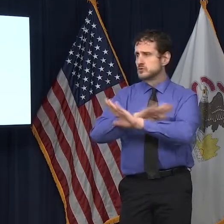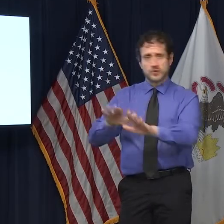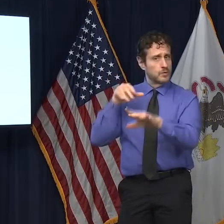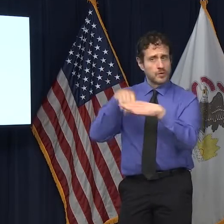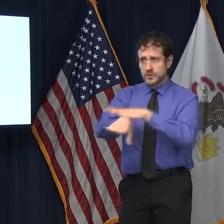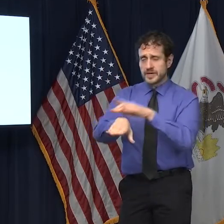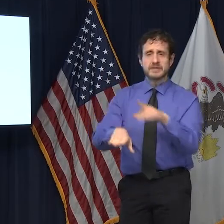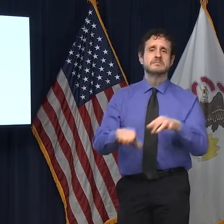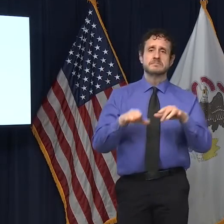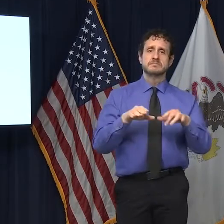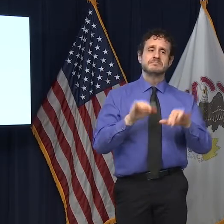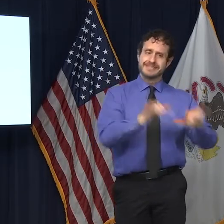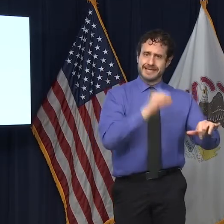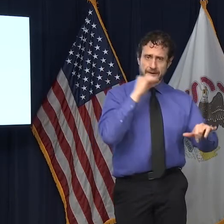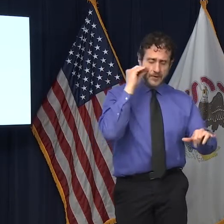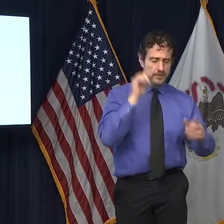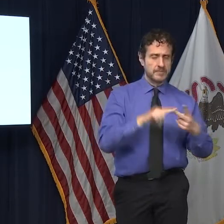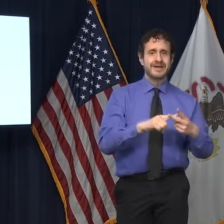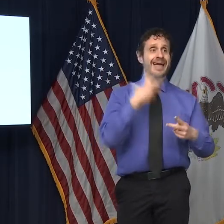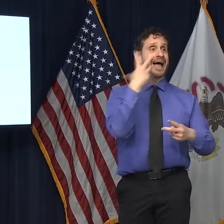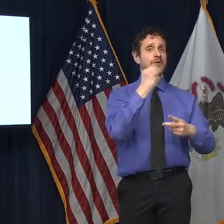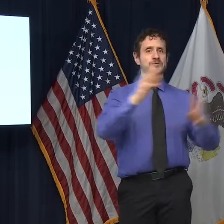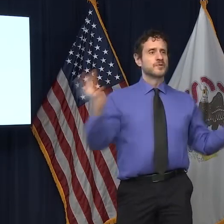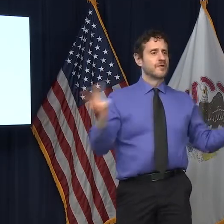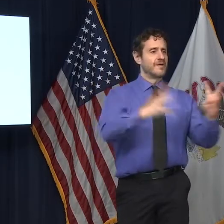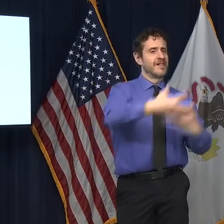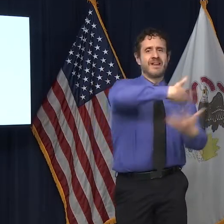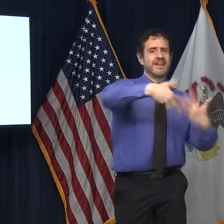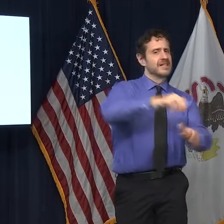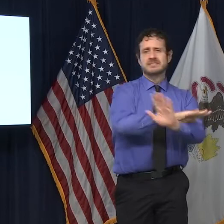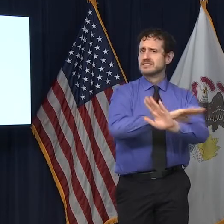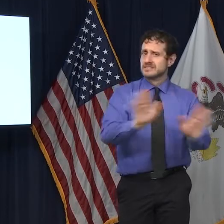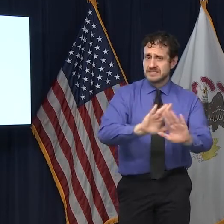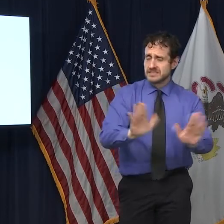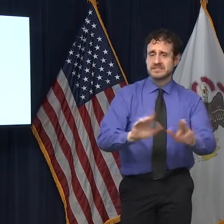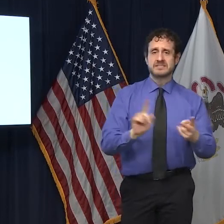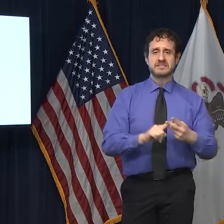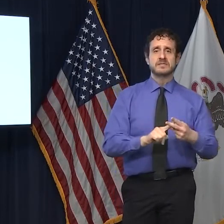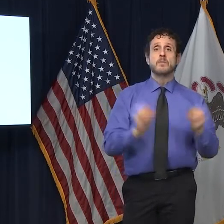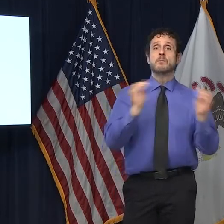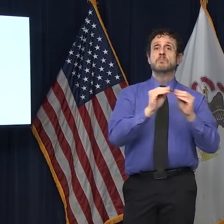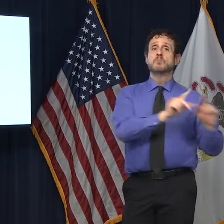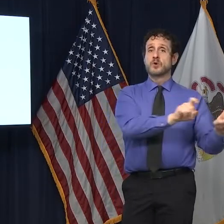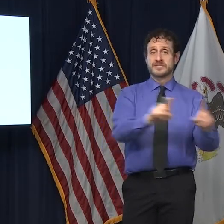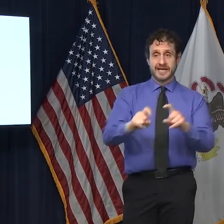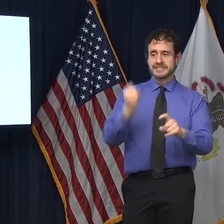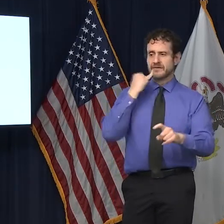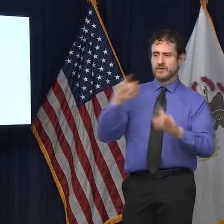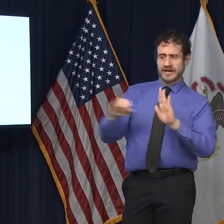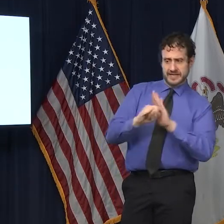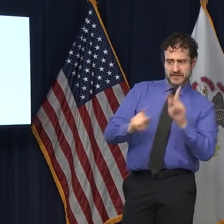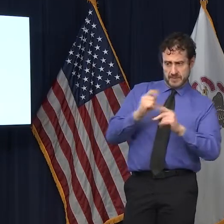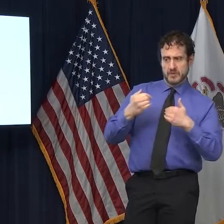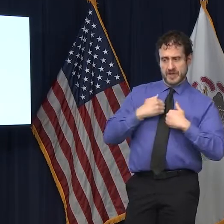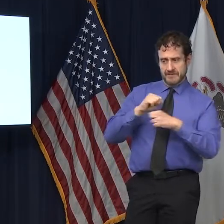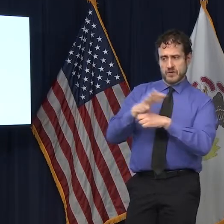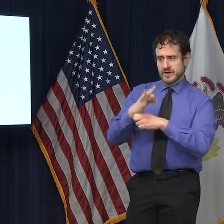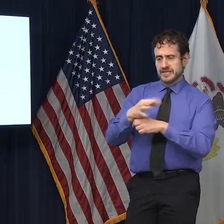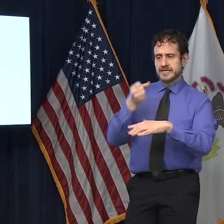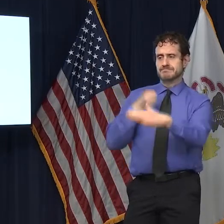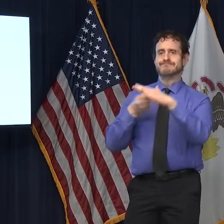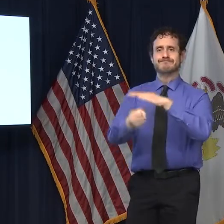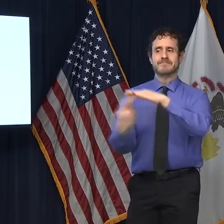outdoor spaces, increasing testing to rapidly identify and isolate people who test positive, and